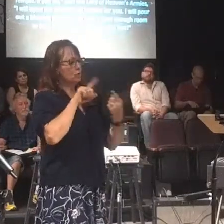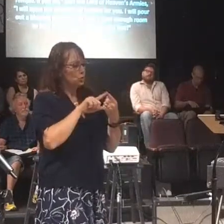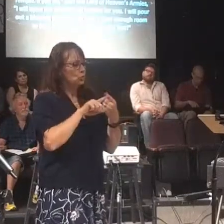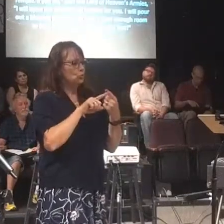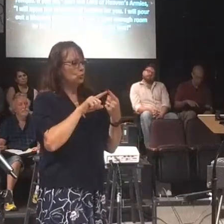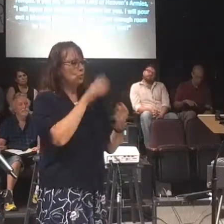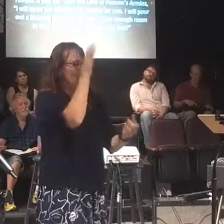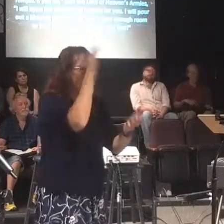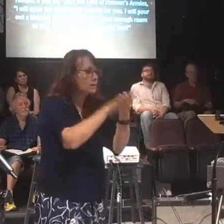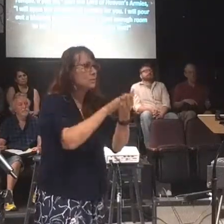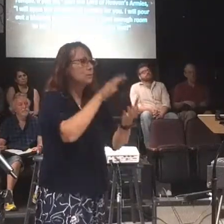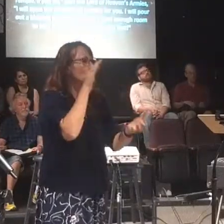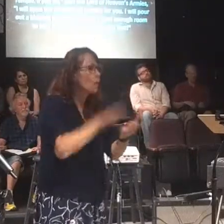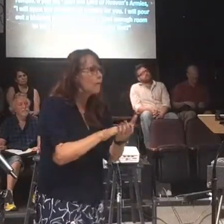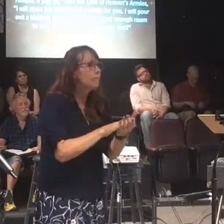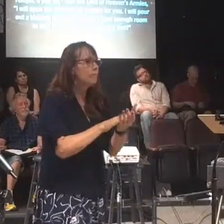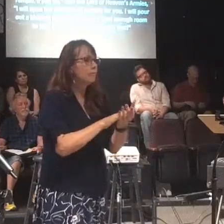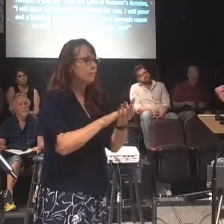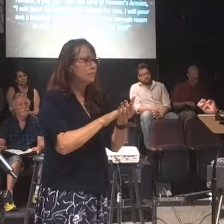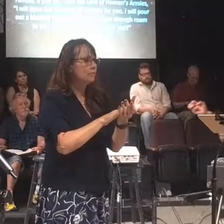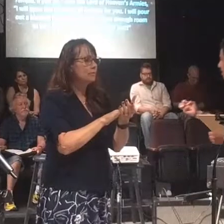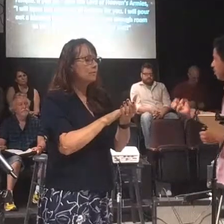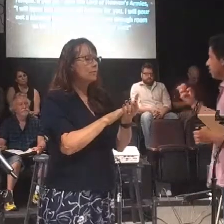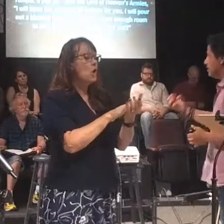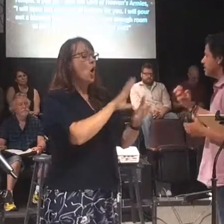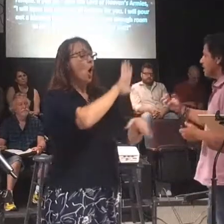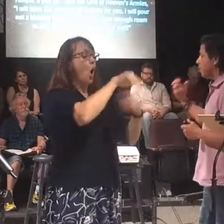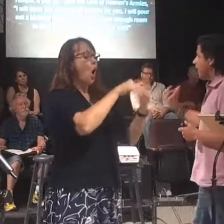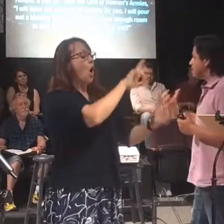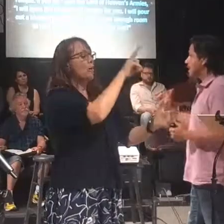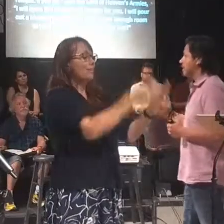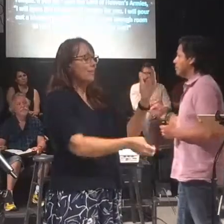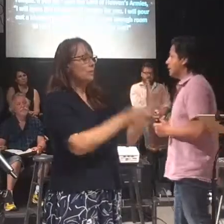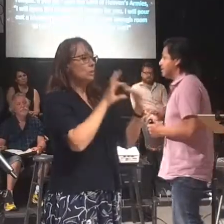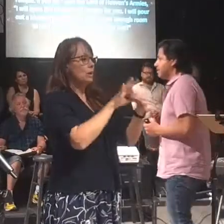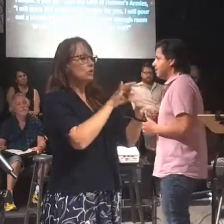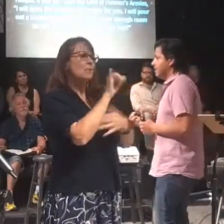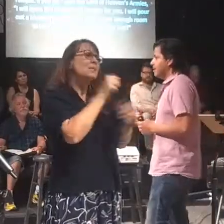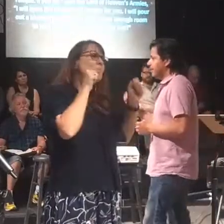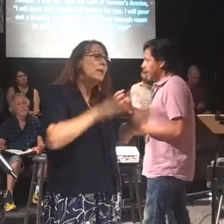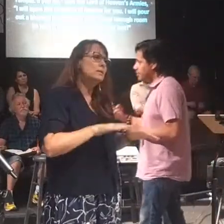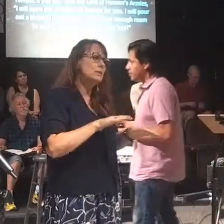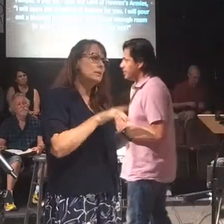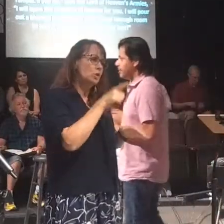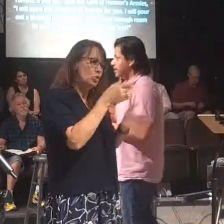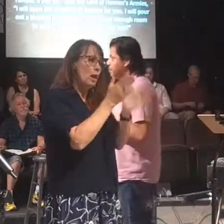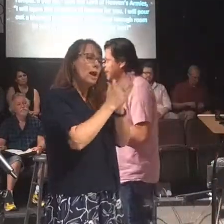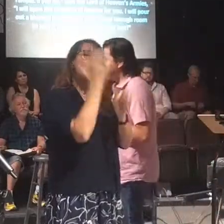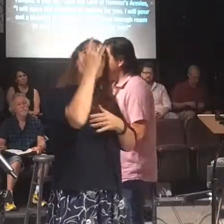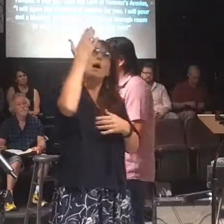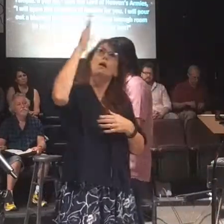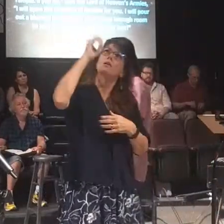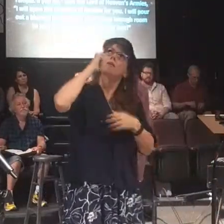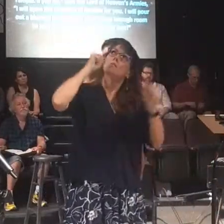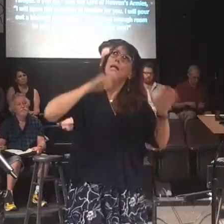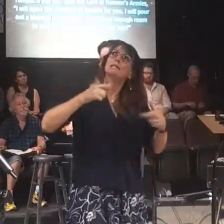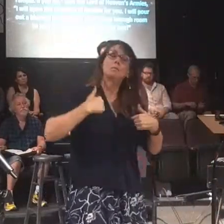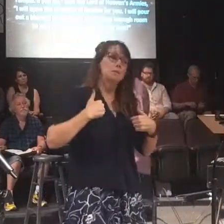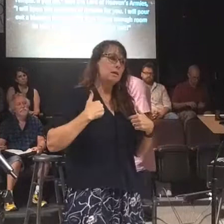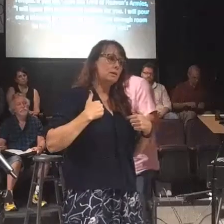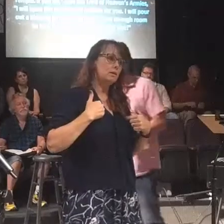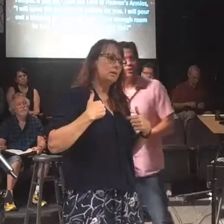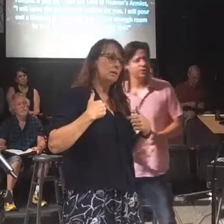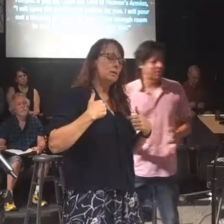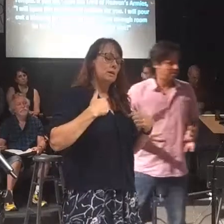in relationships are blessed relationships, which means the blessing, when you say, "Why is God not blessing me?" The answer is the blessing is